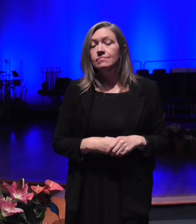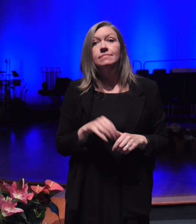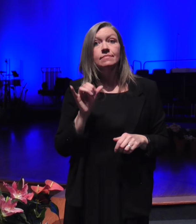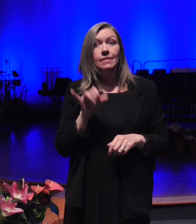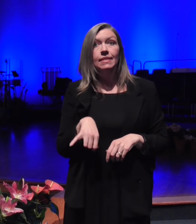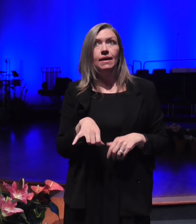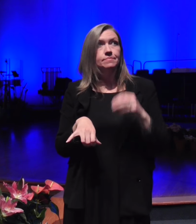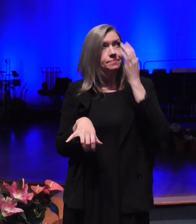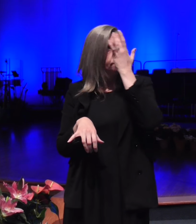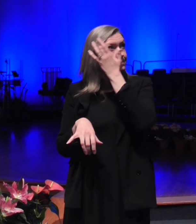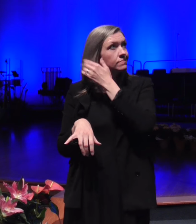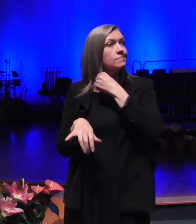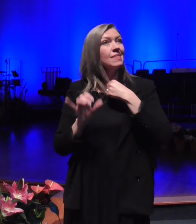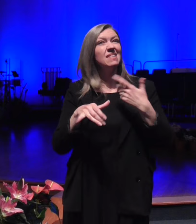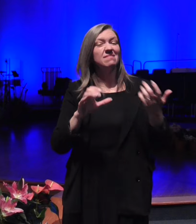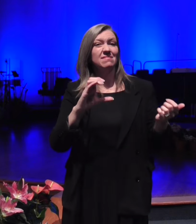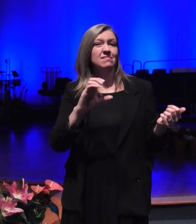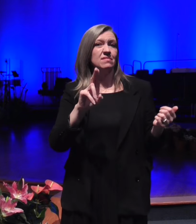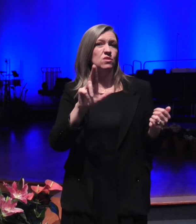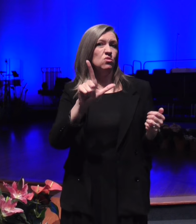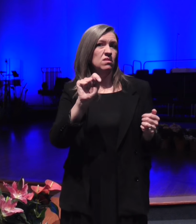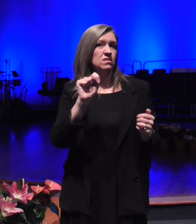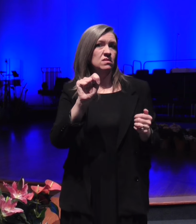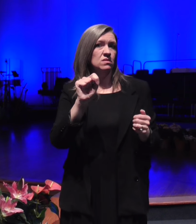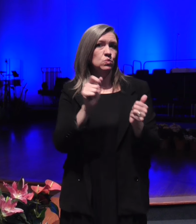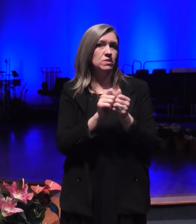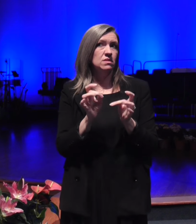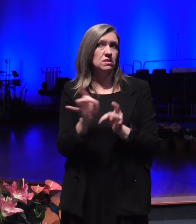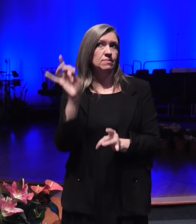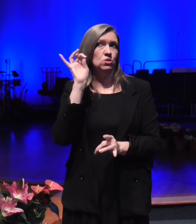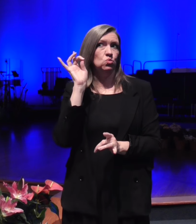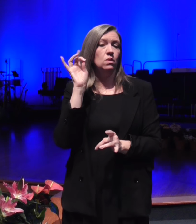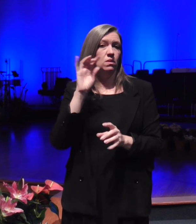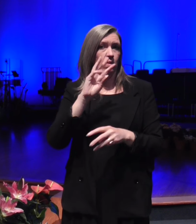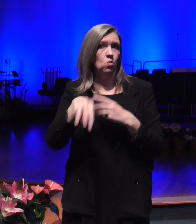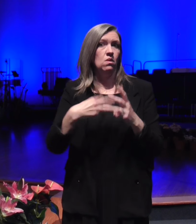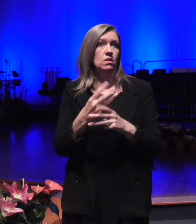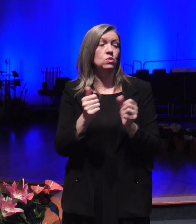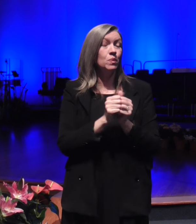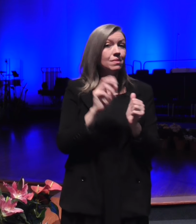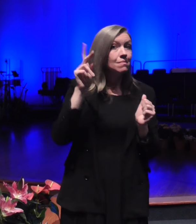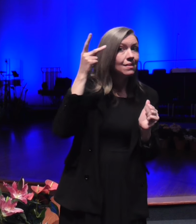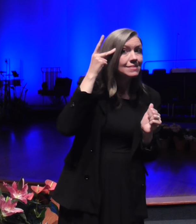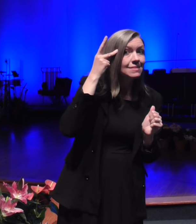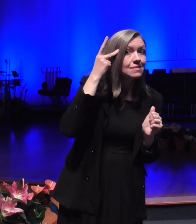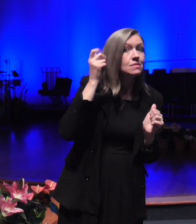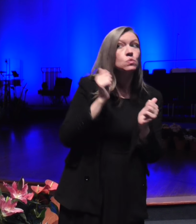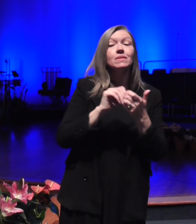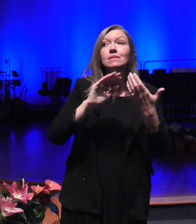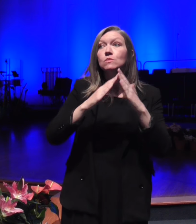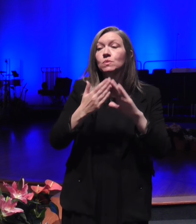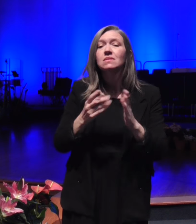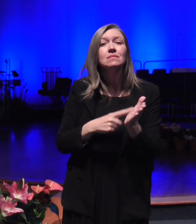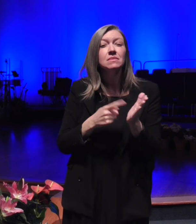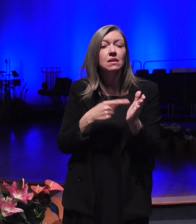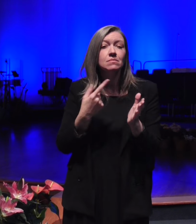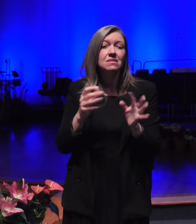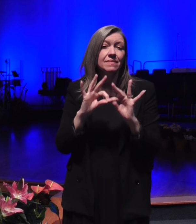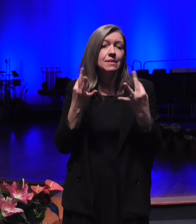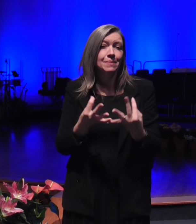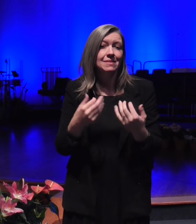That's what the coldishness is in spirituality, in politics, in communities, sometimes even in families. I have